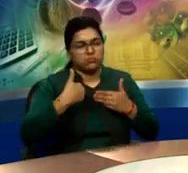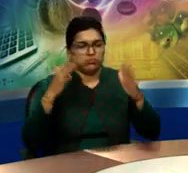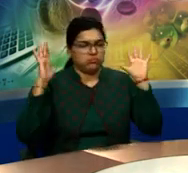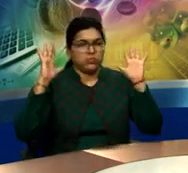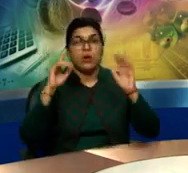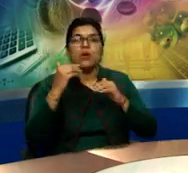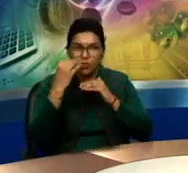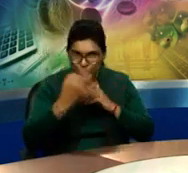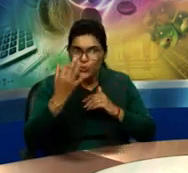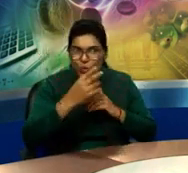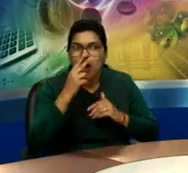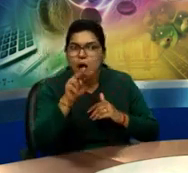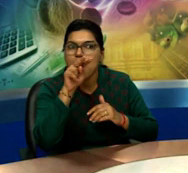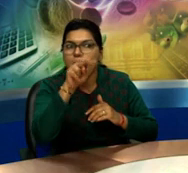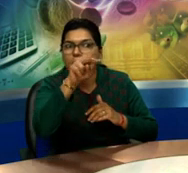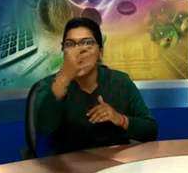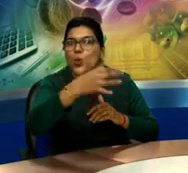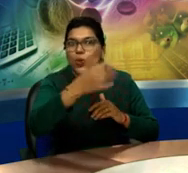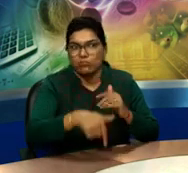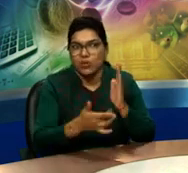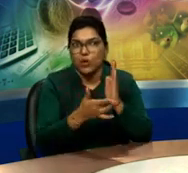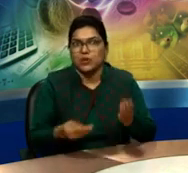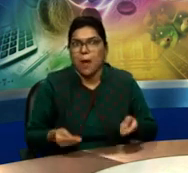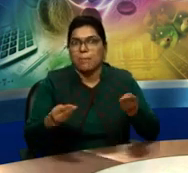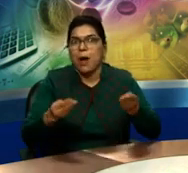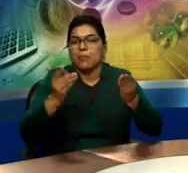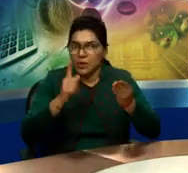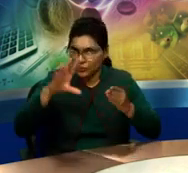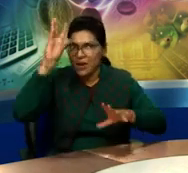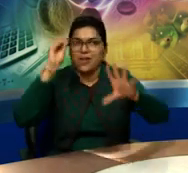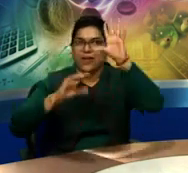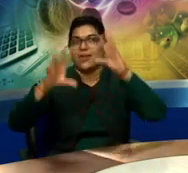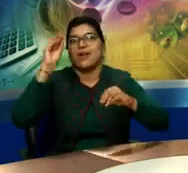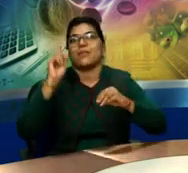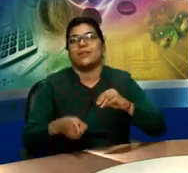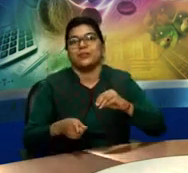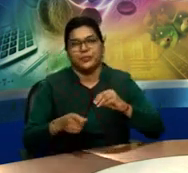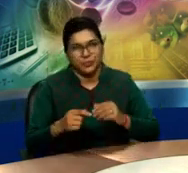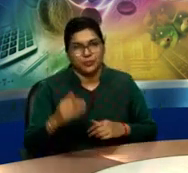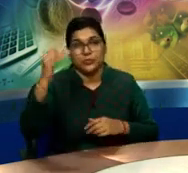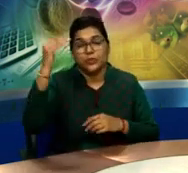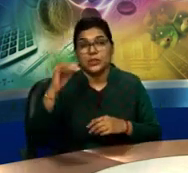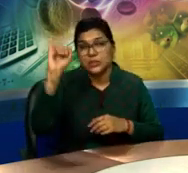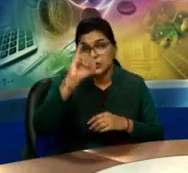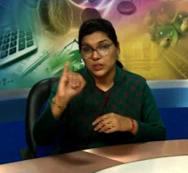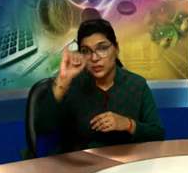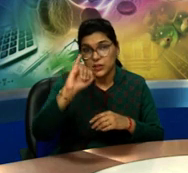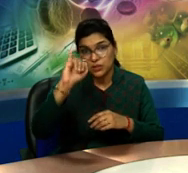limited that it is not our work area and we will not be able to do and we are not interested. Rather, we should be open